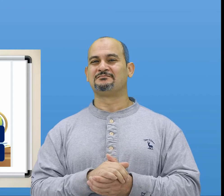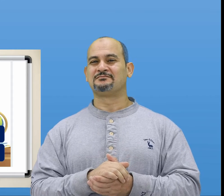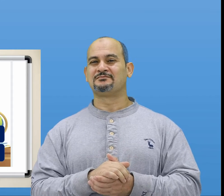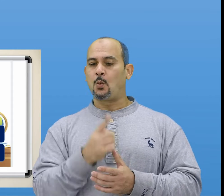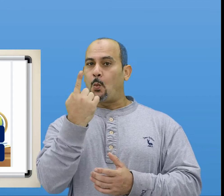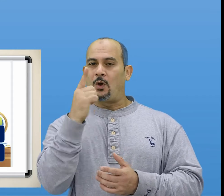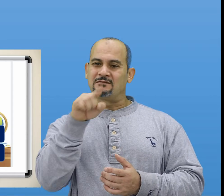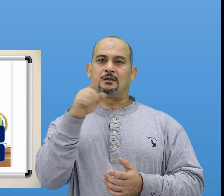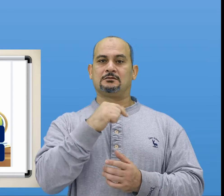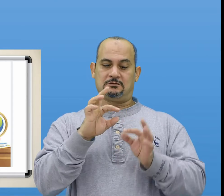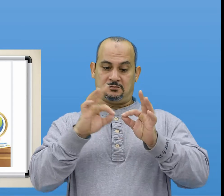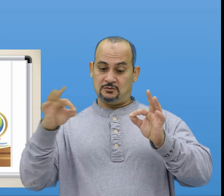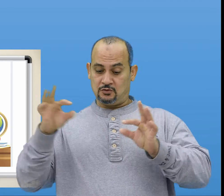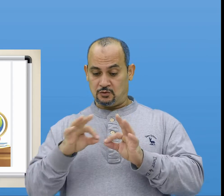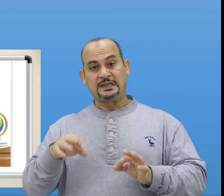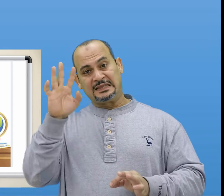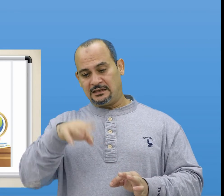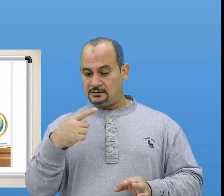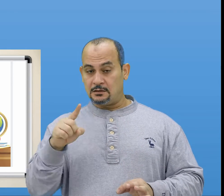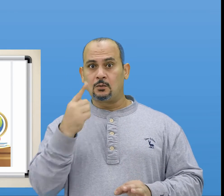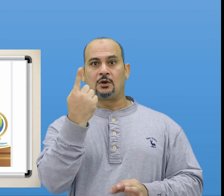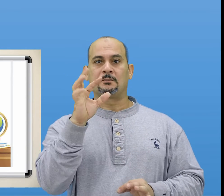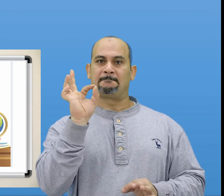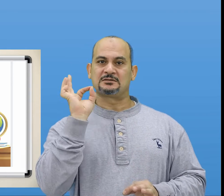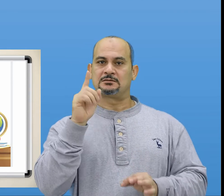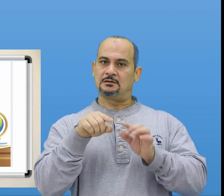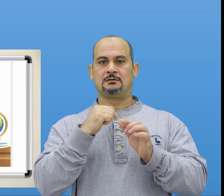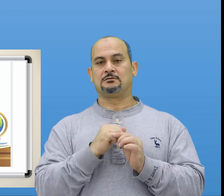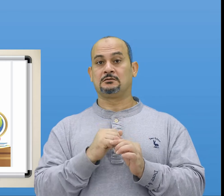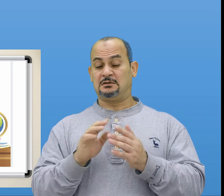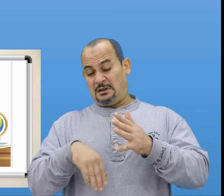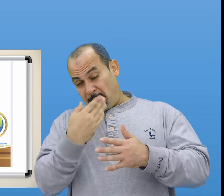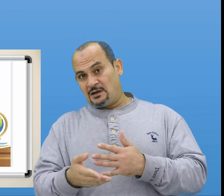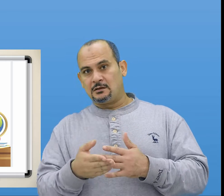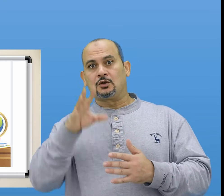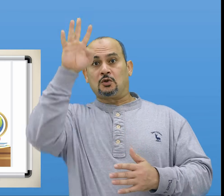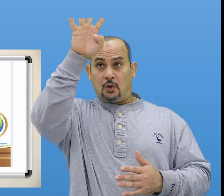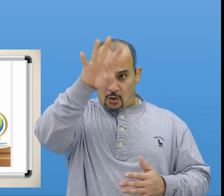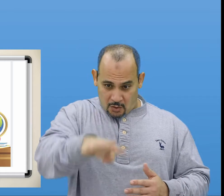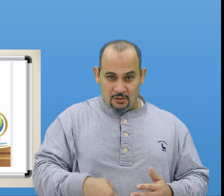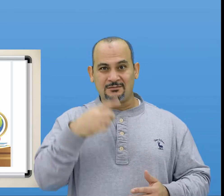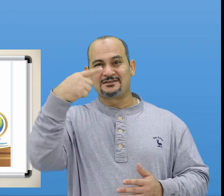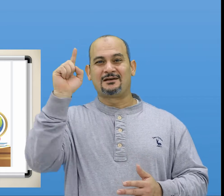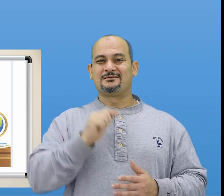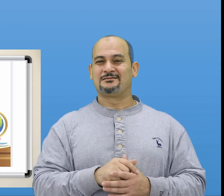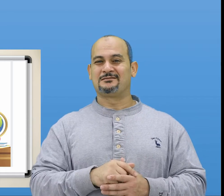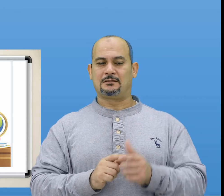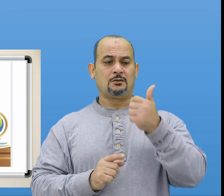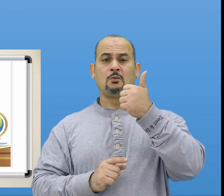get together. Next, we'll have this picture. We have a cake and we have a family get together. They're